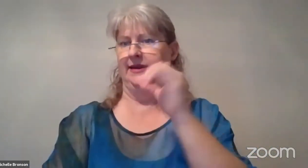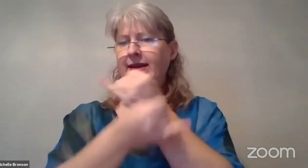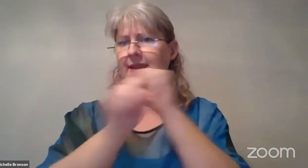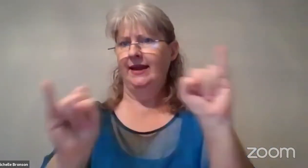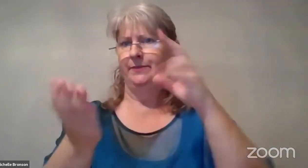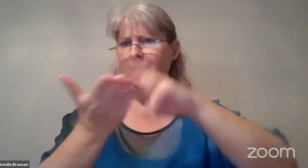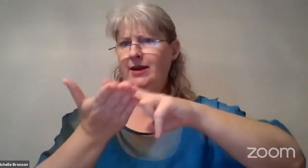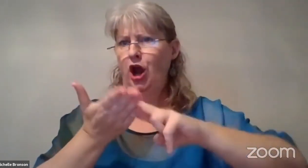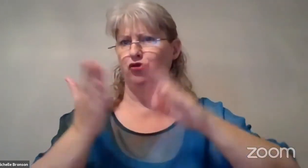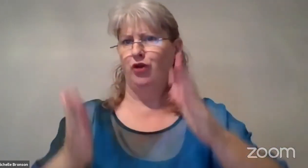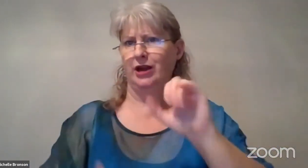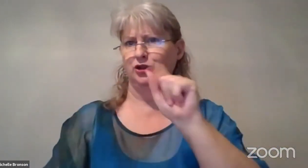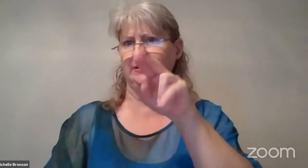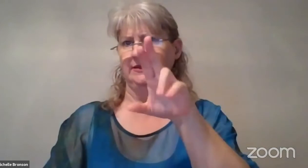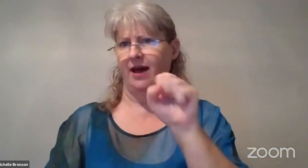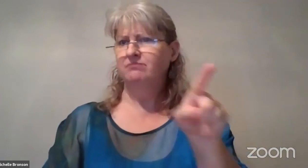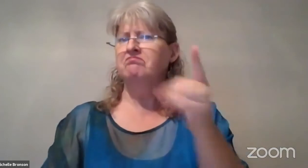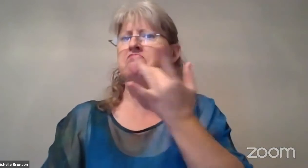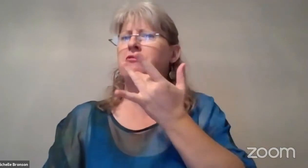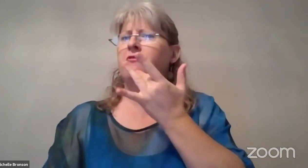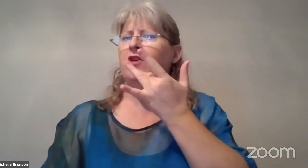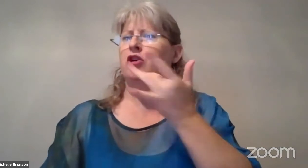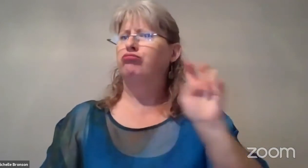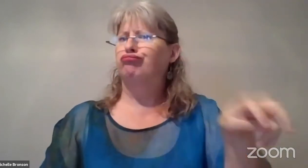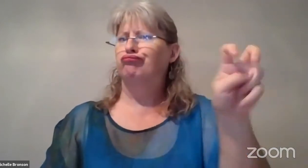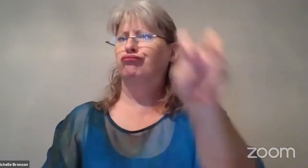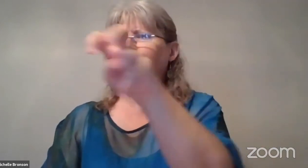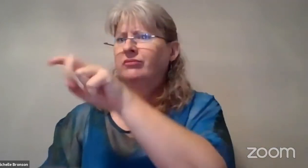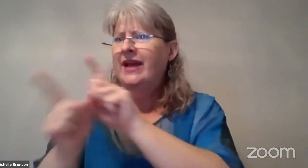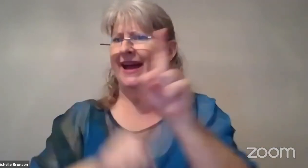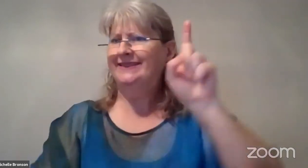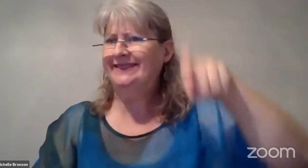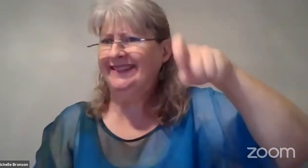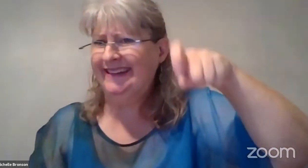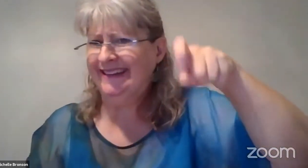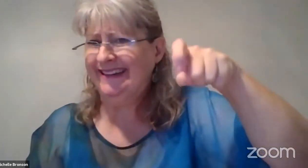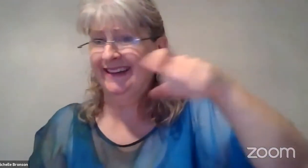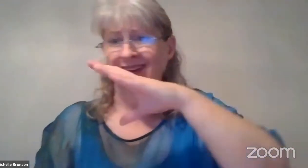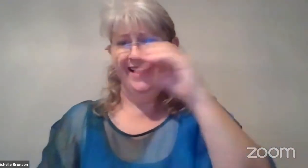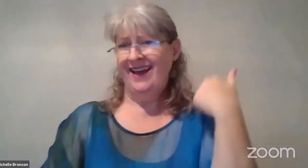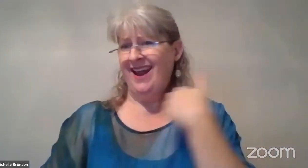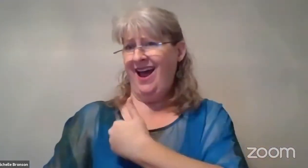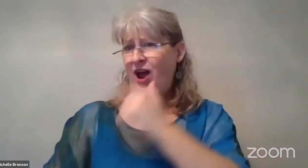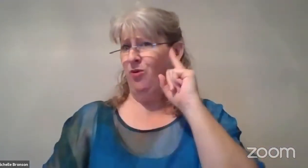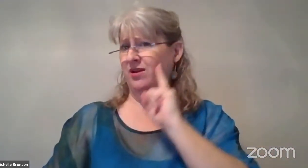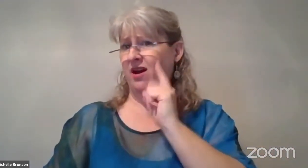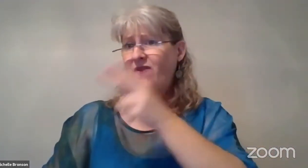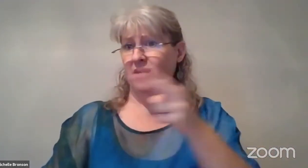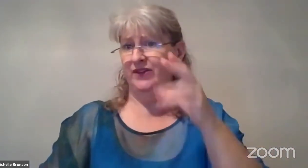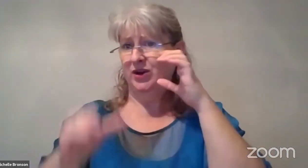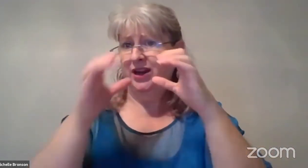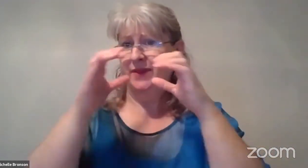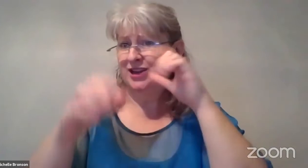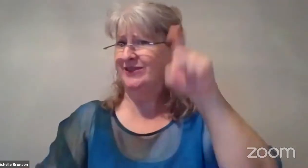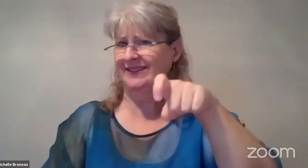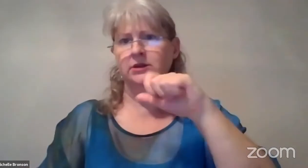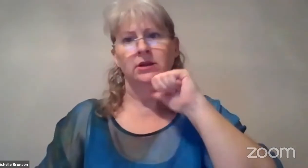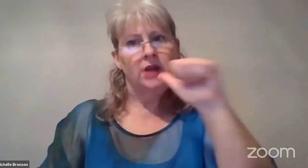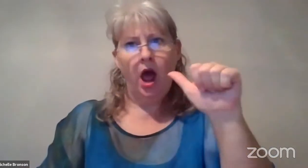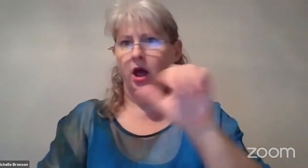real-time captionists also want to keep their independent contract status. They prefer to be able to work independently where the